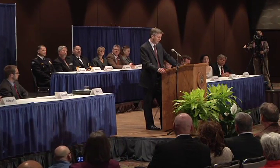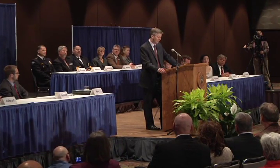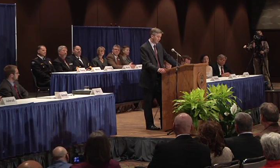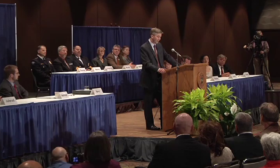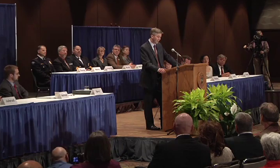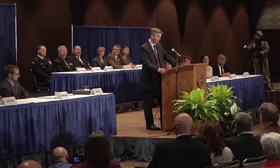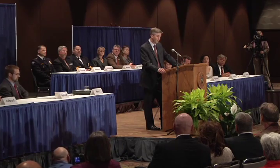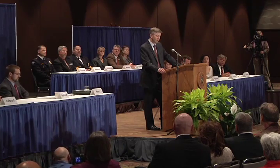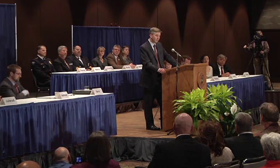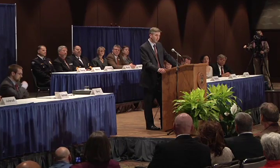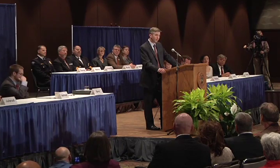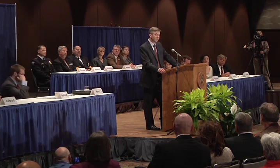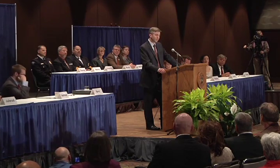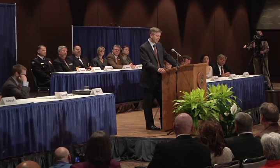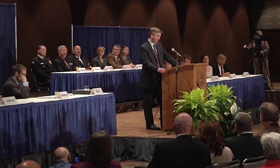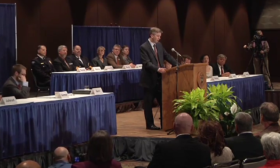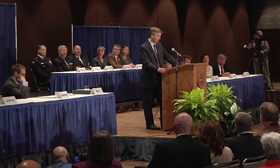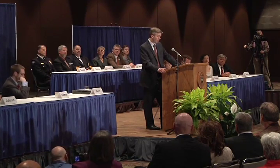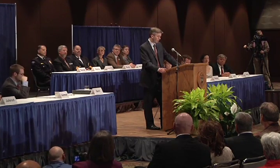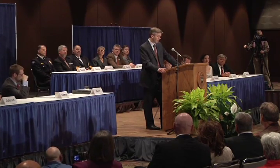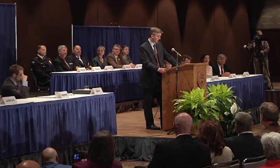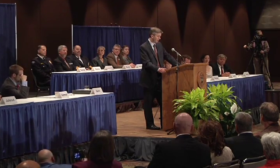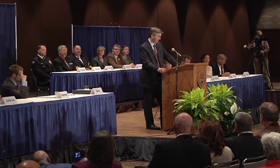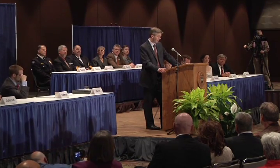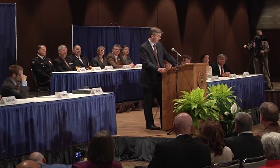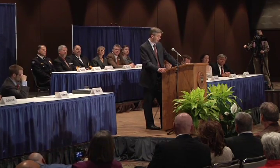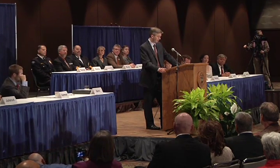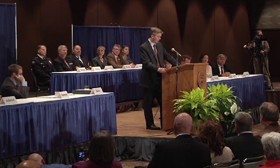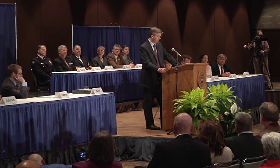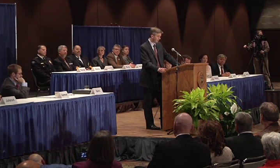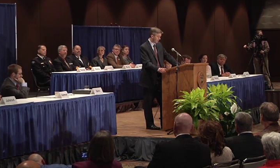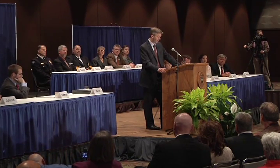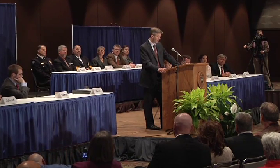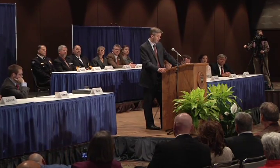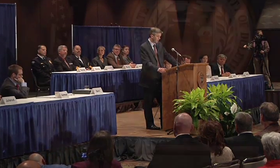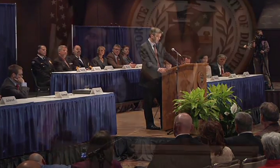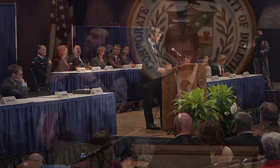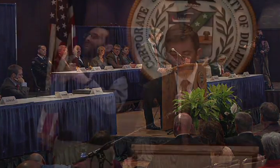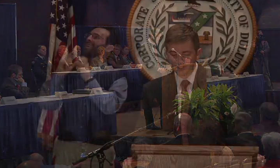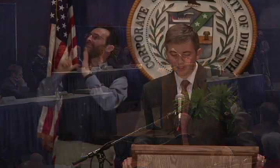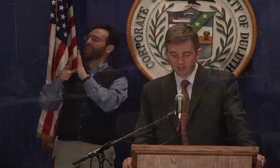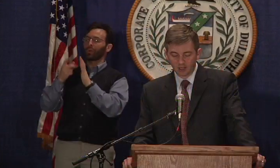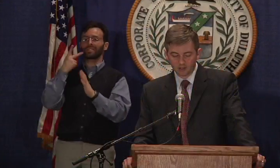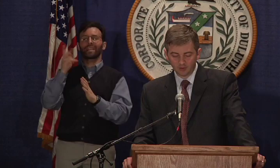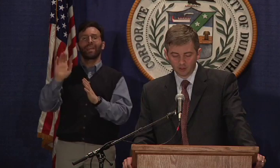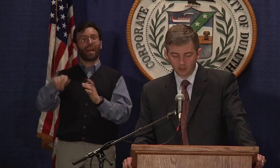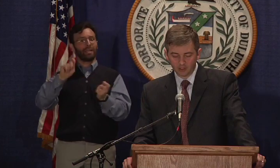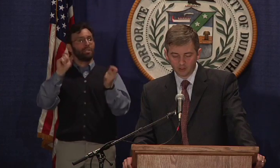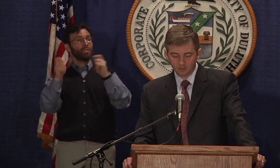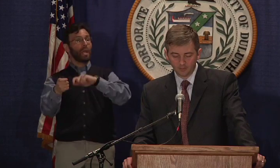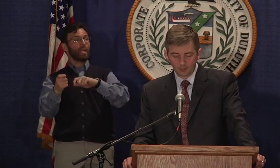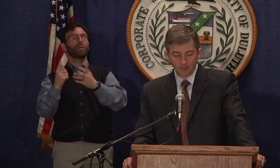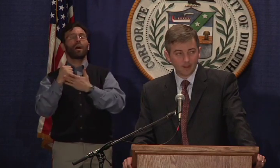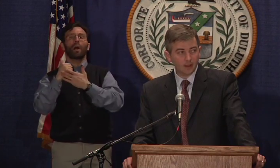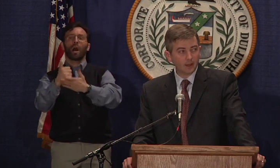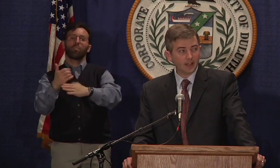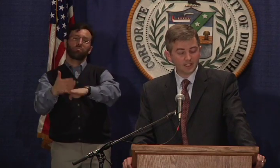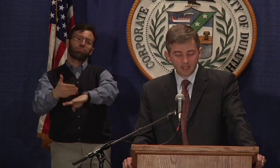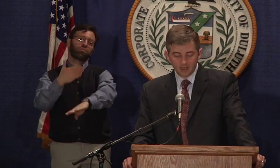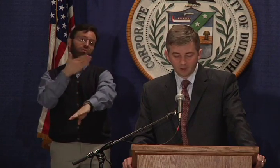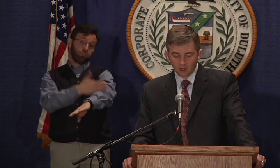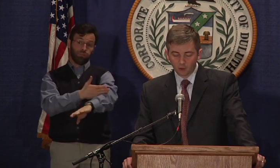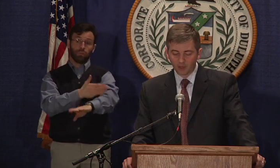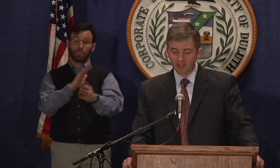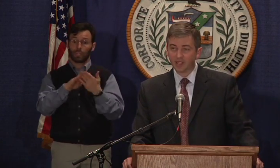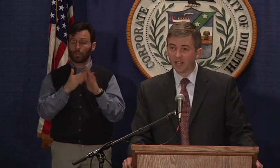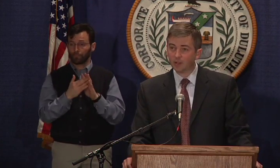now with the benefit of time, we can see how important and effective the reforms have been in addressing this controversial issue. In the